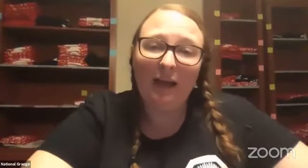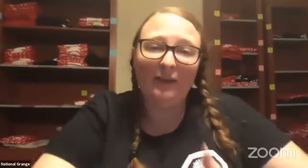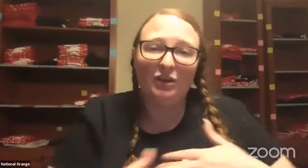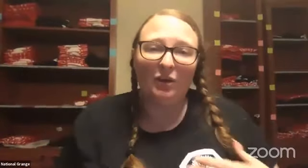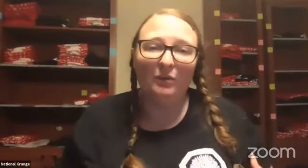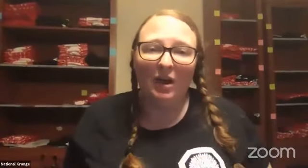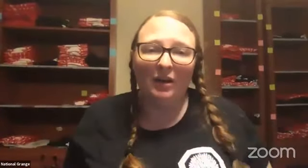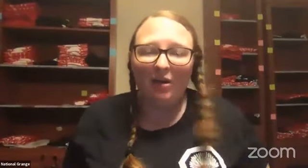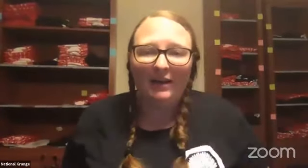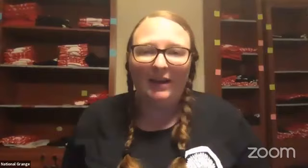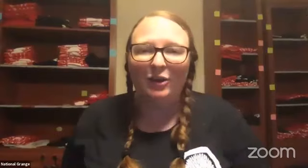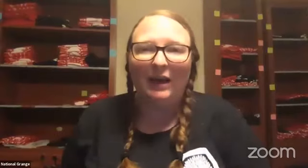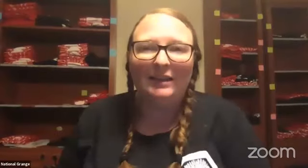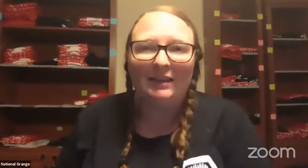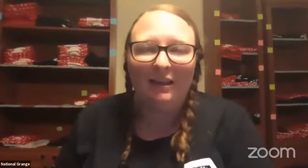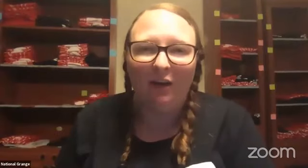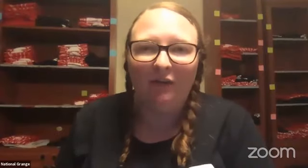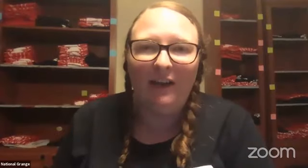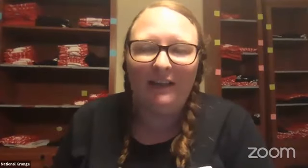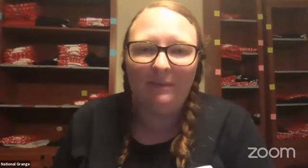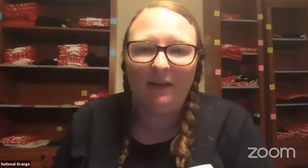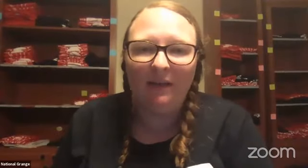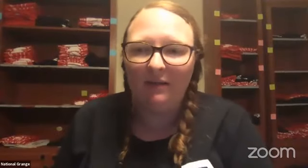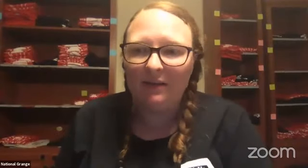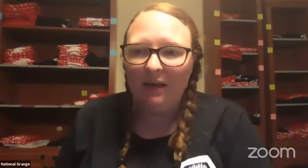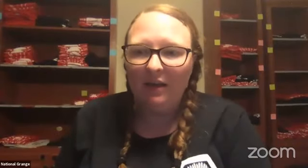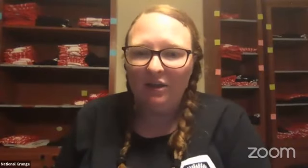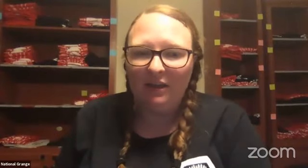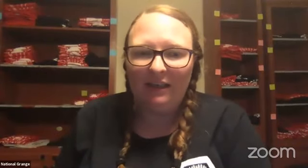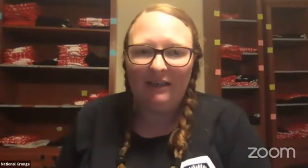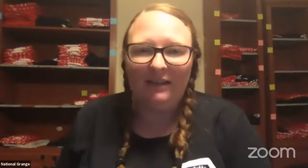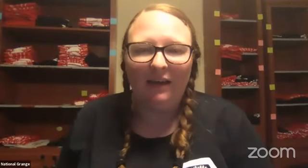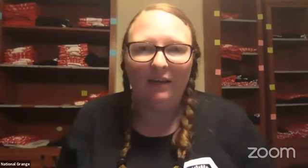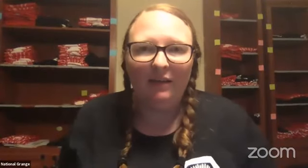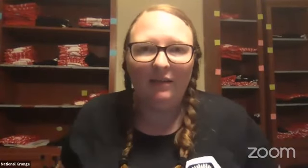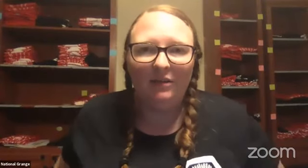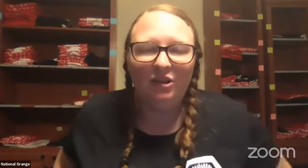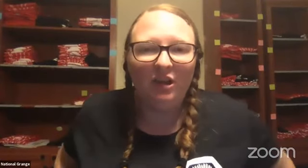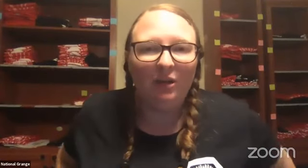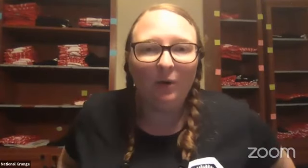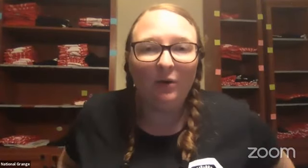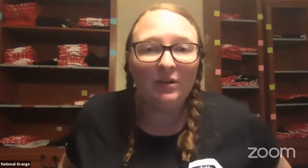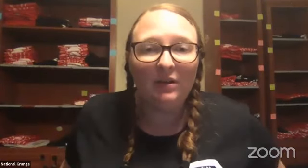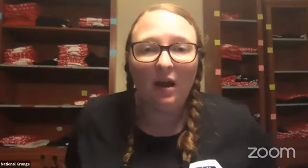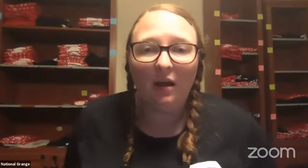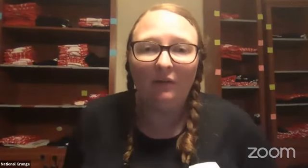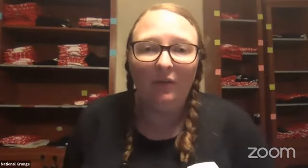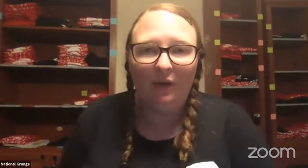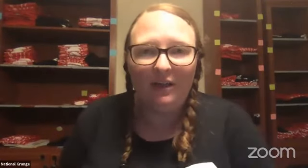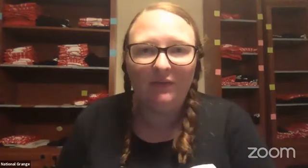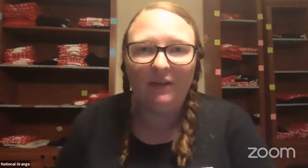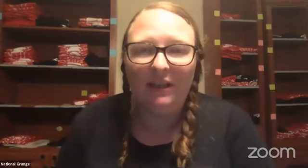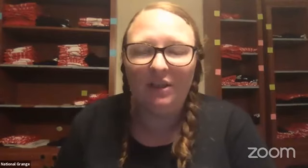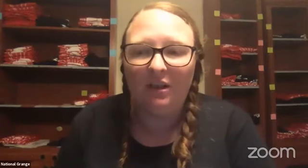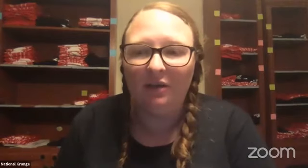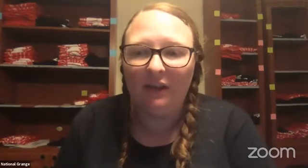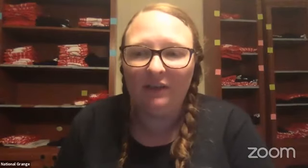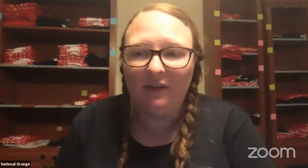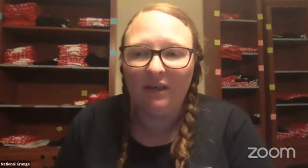that Joan got on and you got to see her face, because she is the chairperson of the Grange Foundation, and Grange Foundation